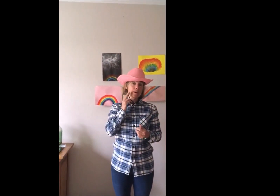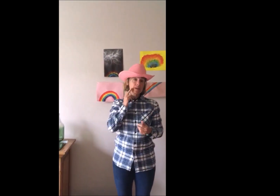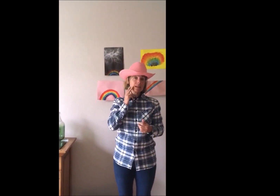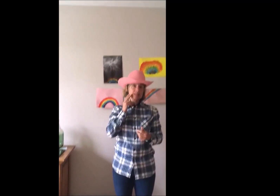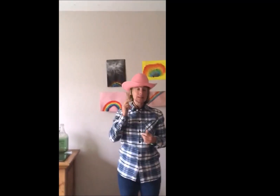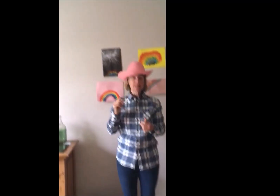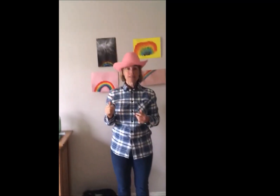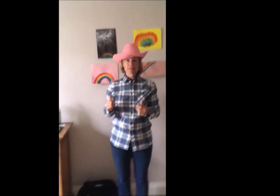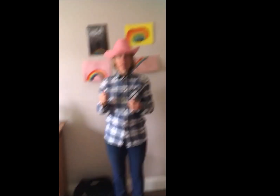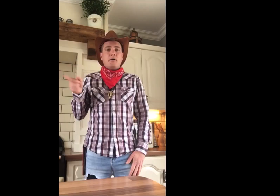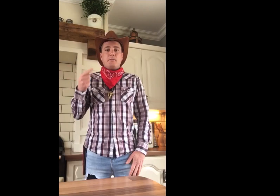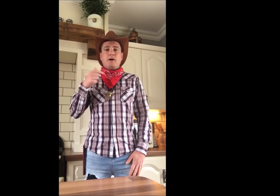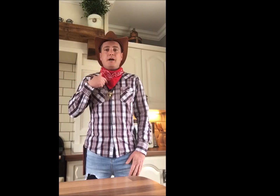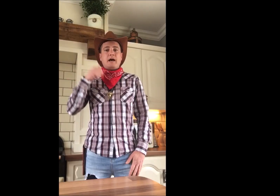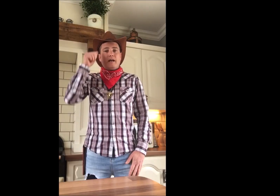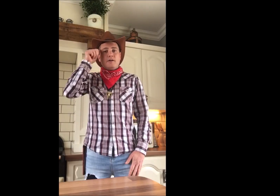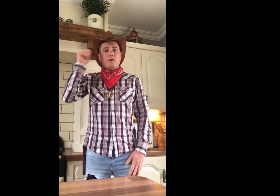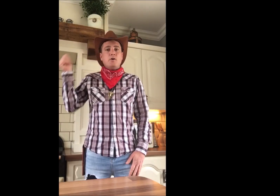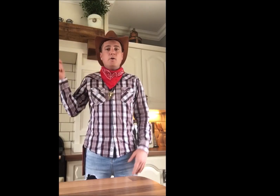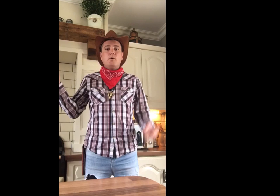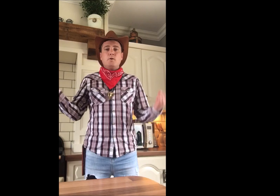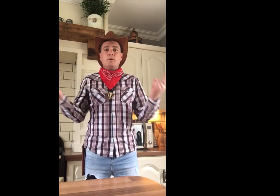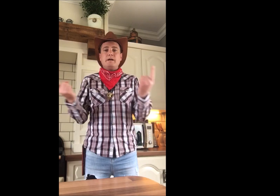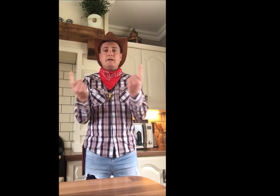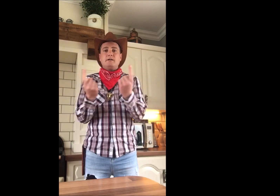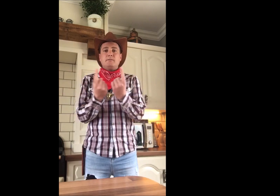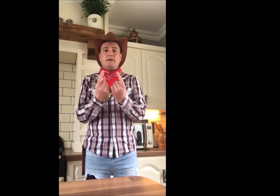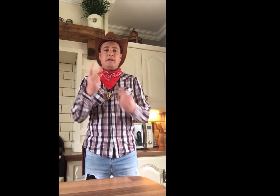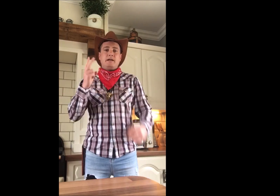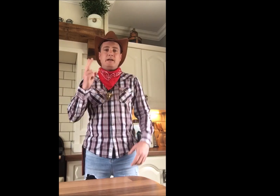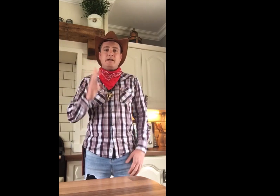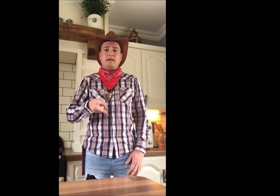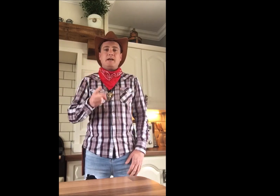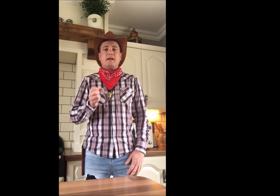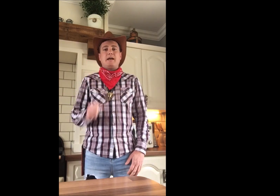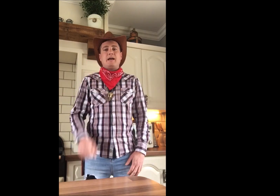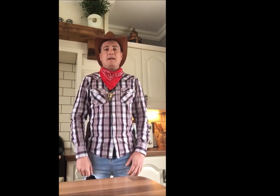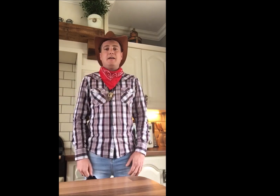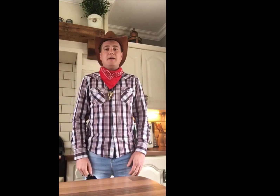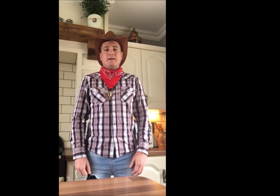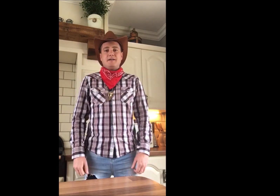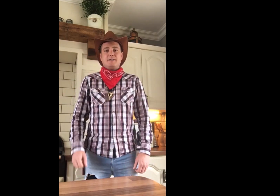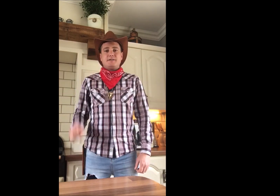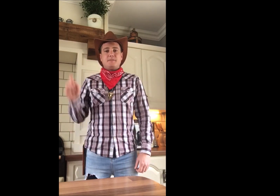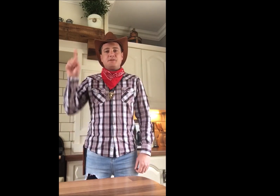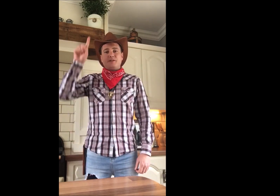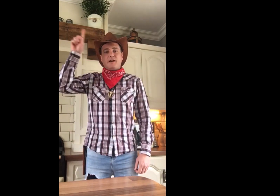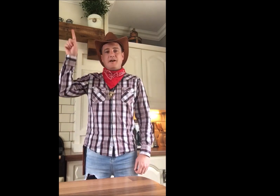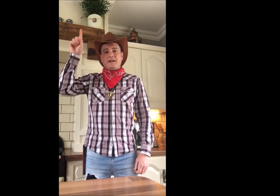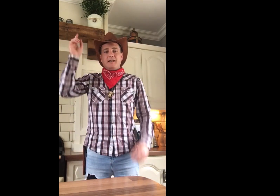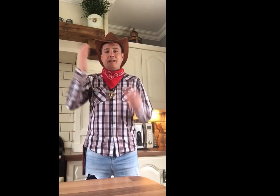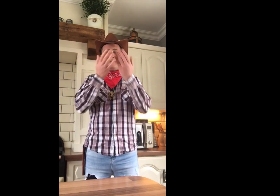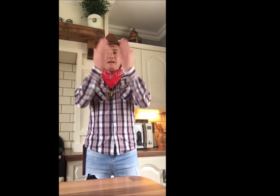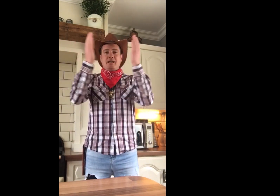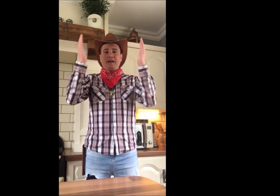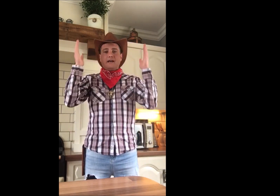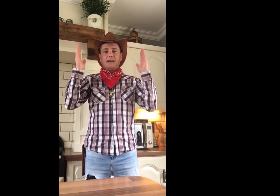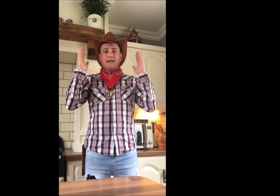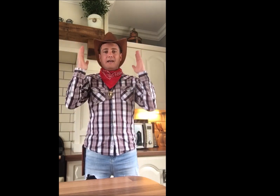when, but I know we'll meet again some sunny day.